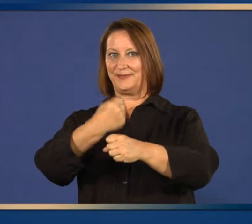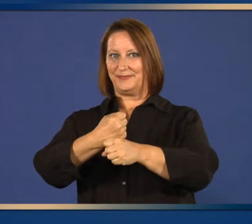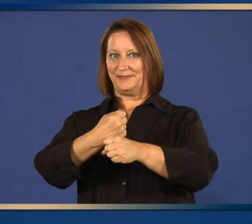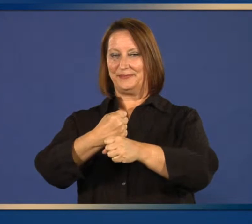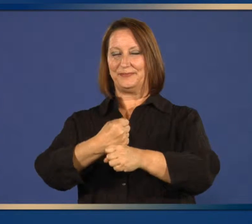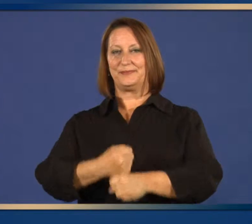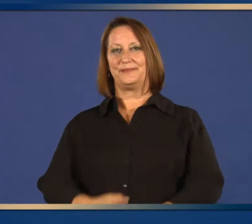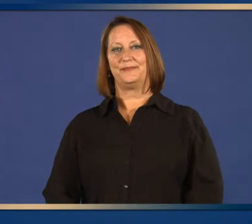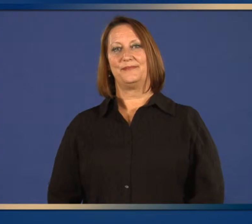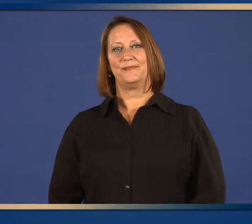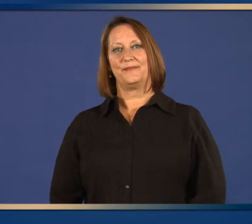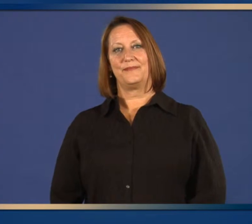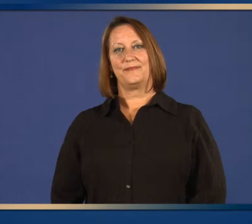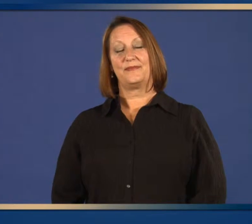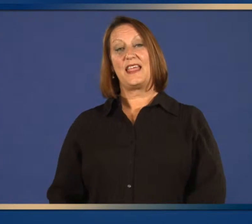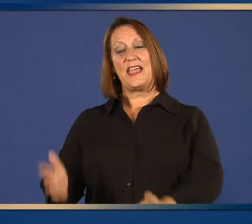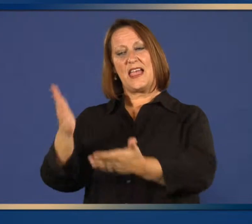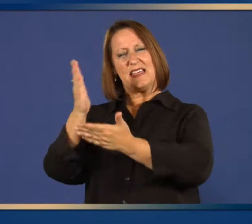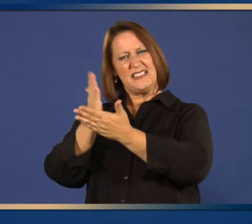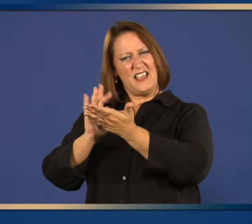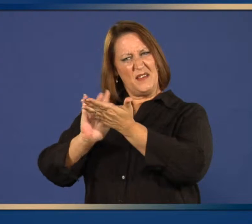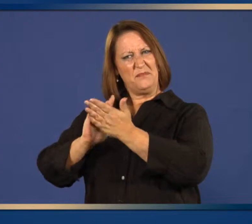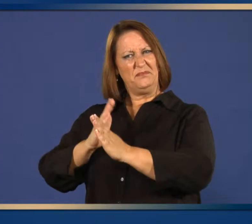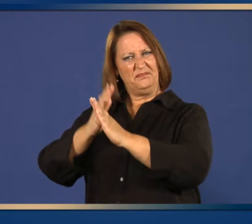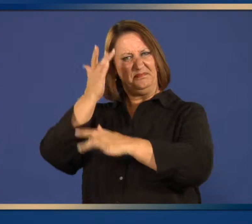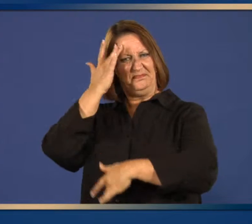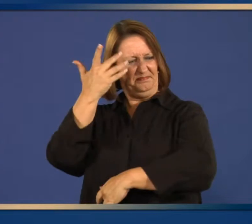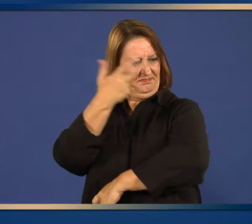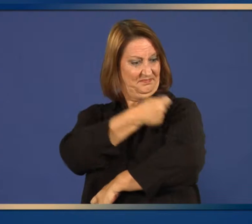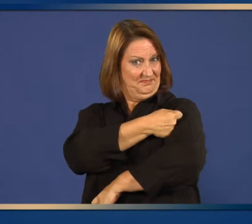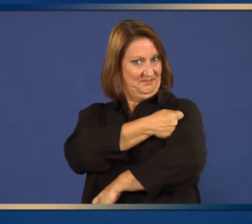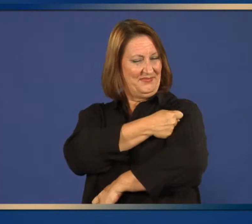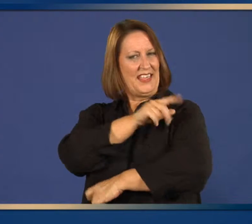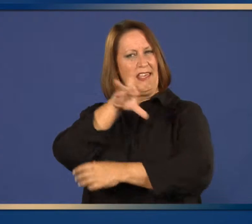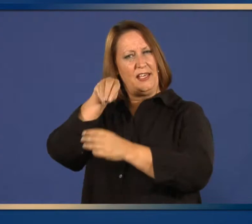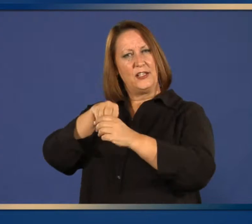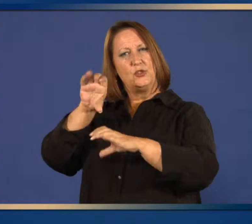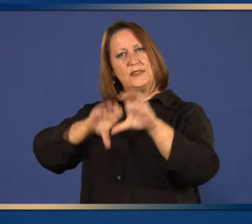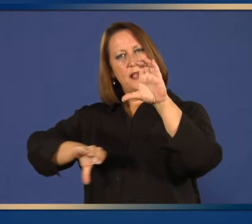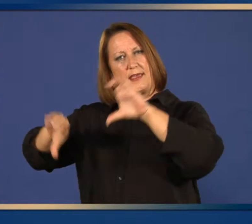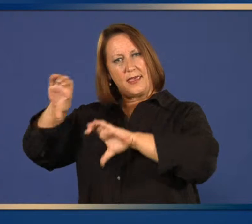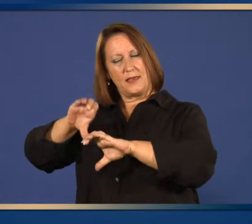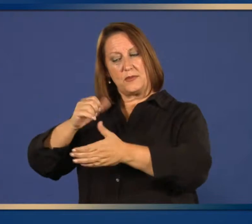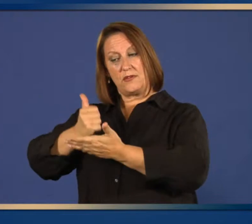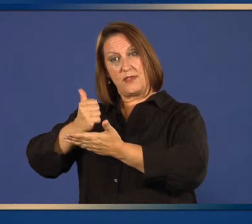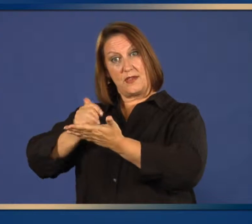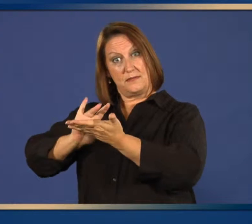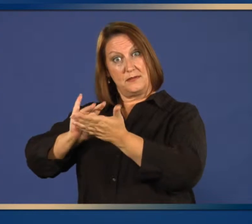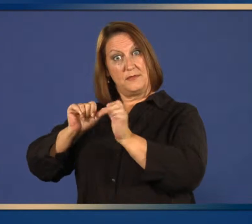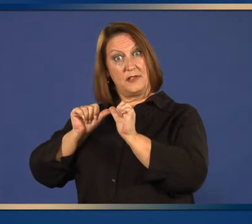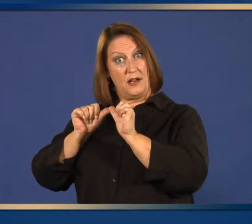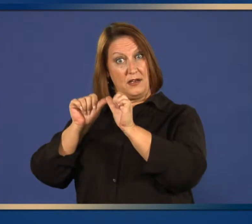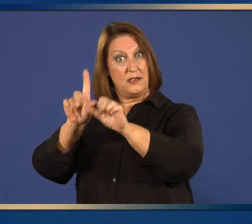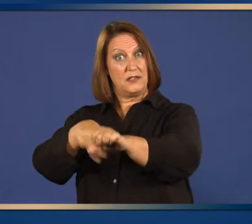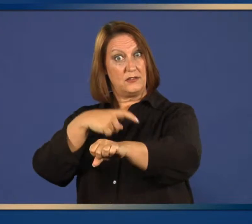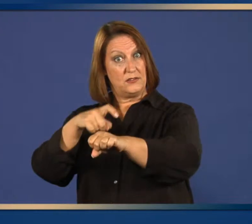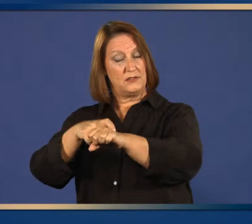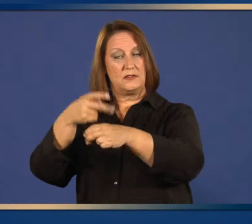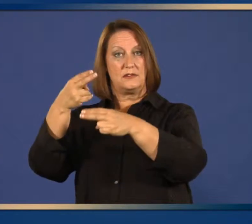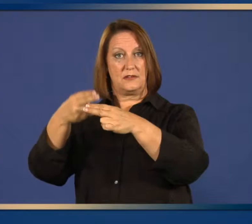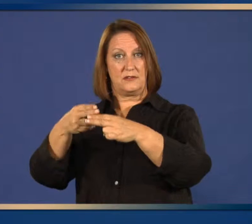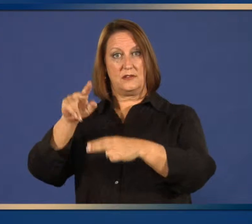Some inactivated influenza vaccine contains a preservative called thimerosal.